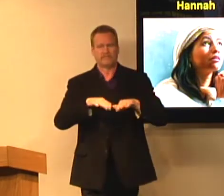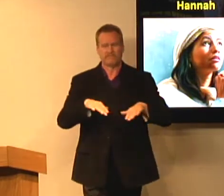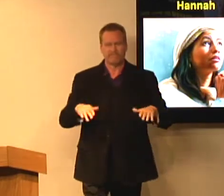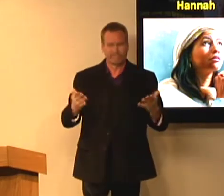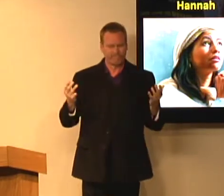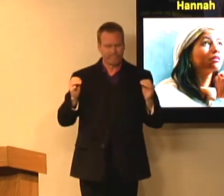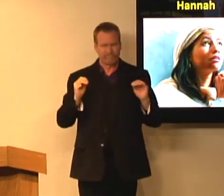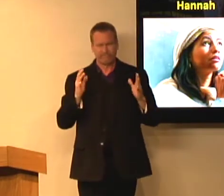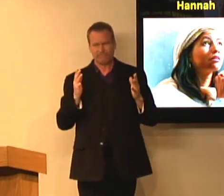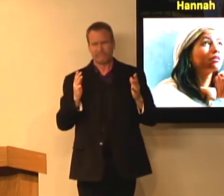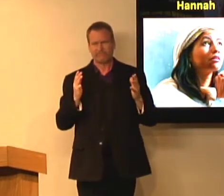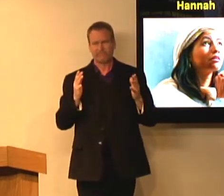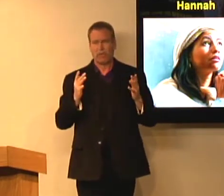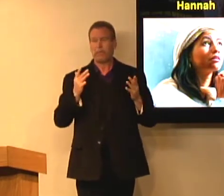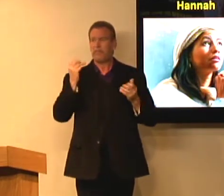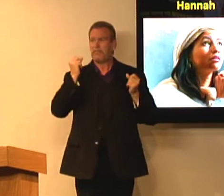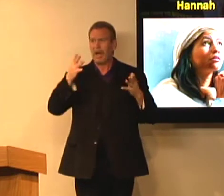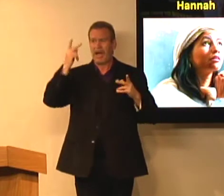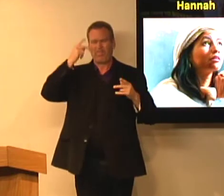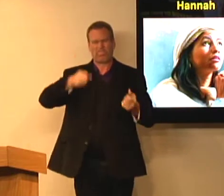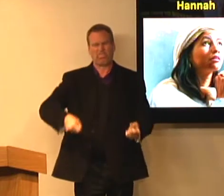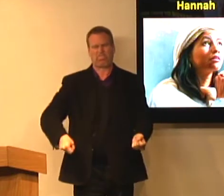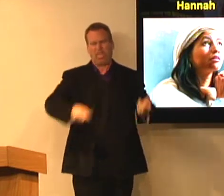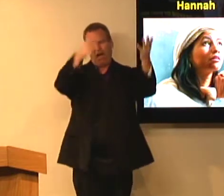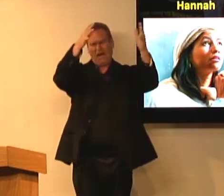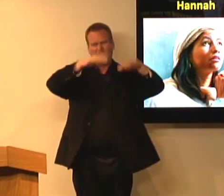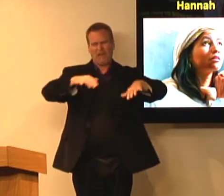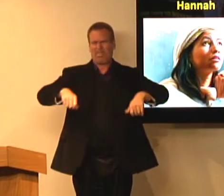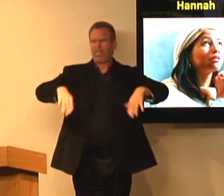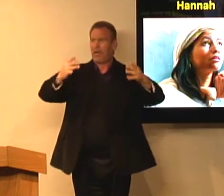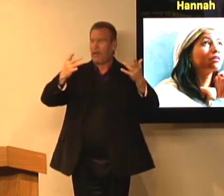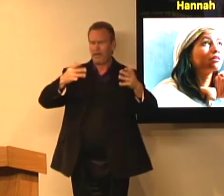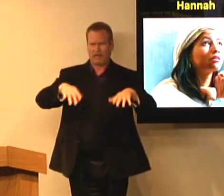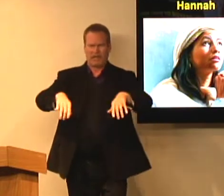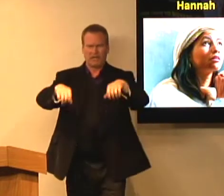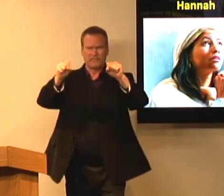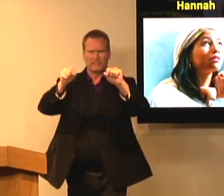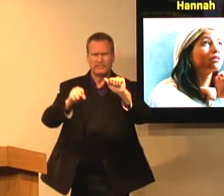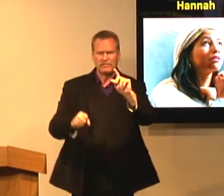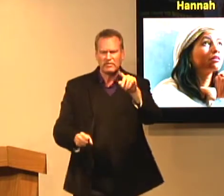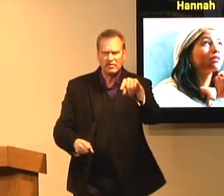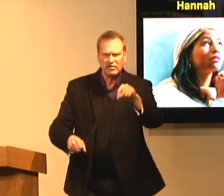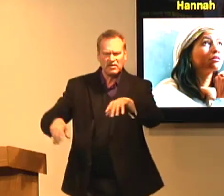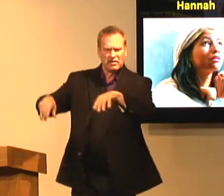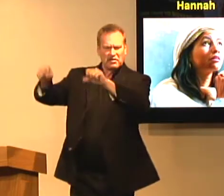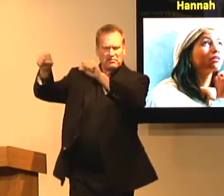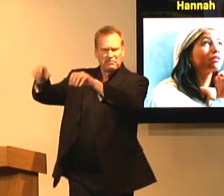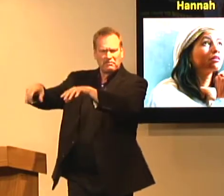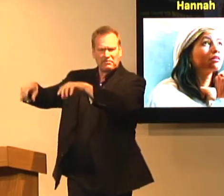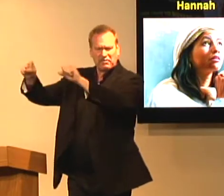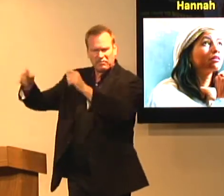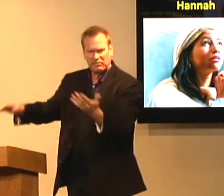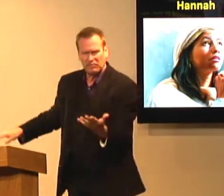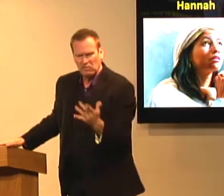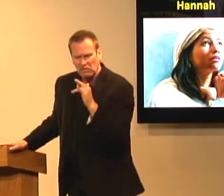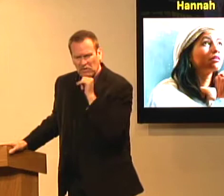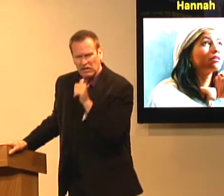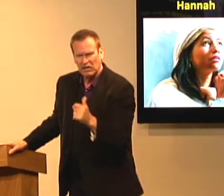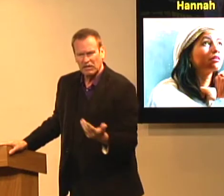us, there are people who can't have children nowadays. And there are other people who throw their children away. And then there are people